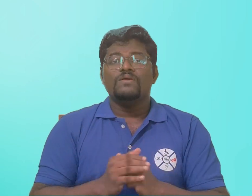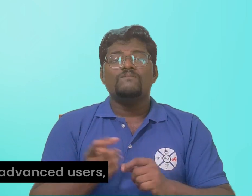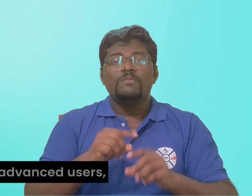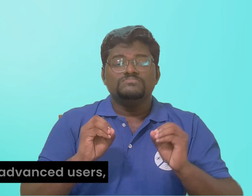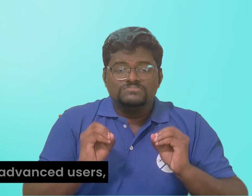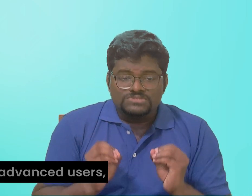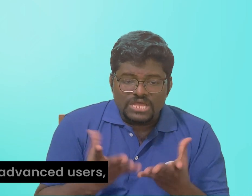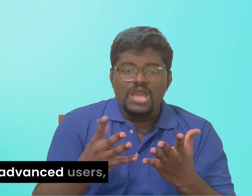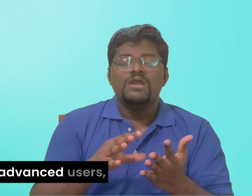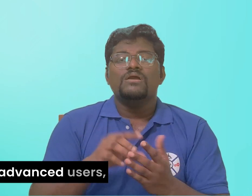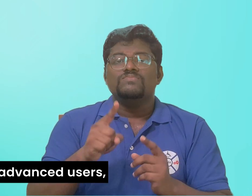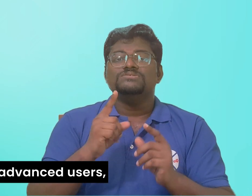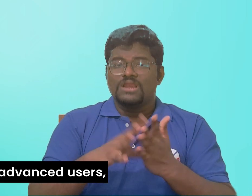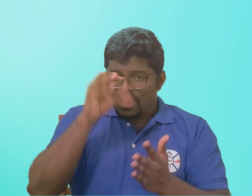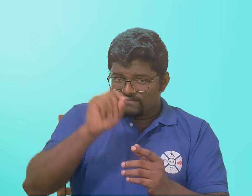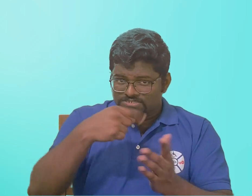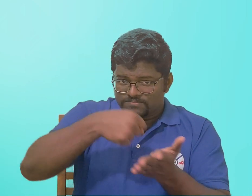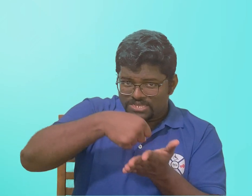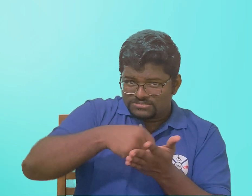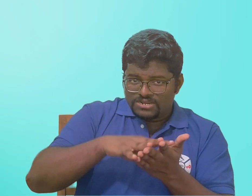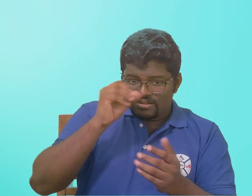From beginners to advanced users,